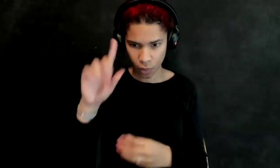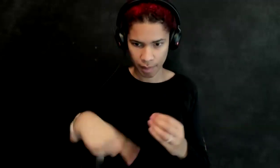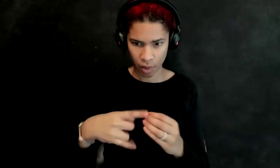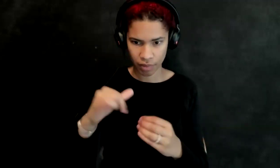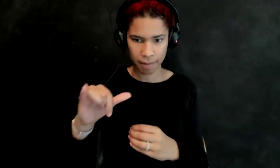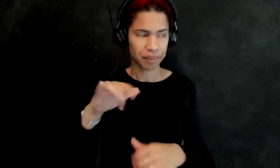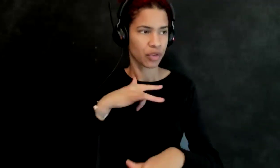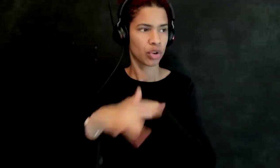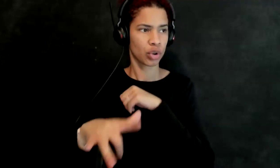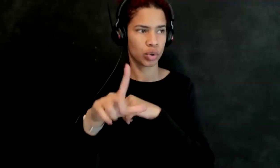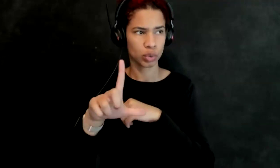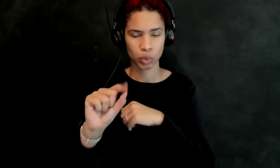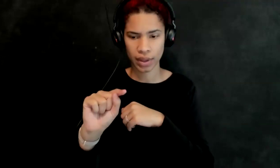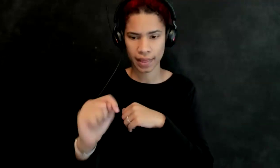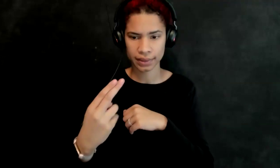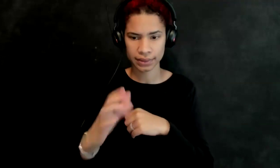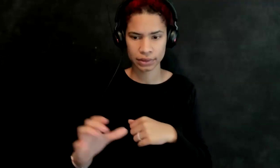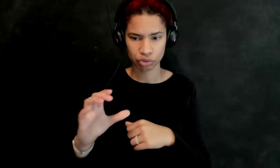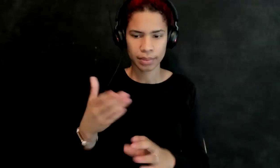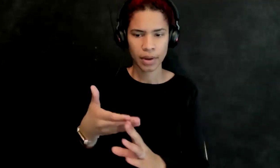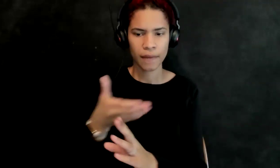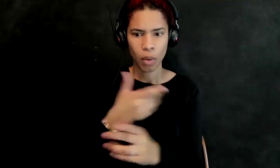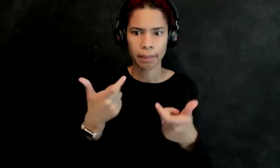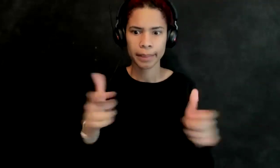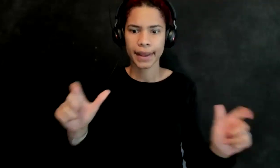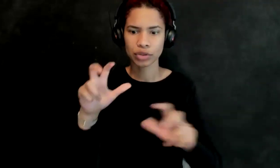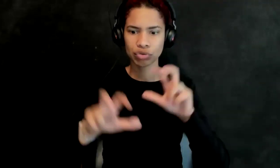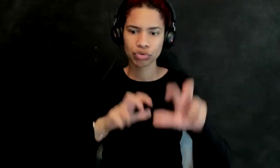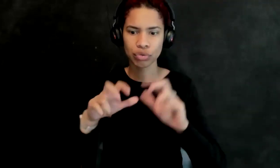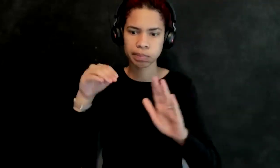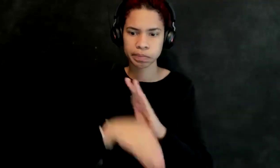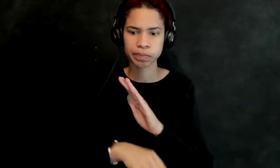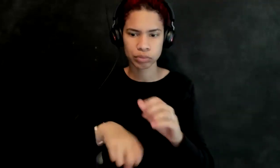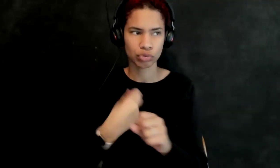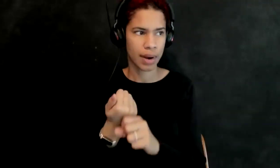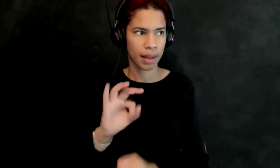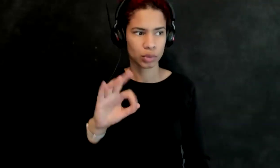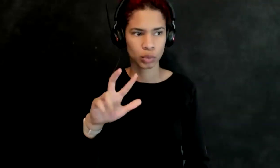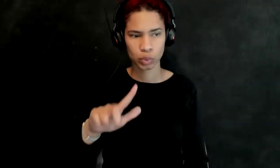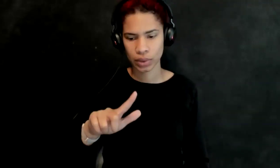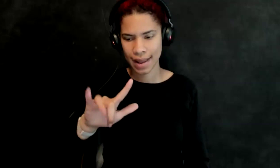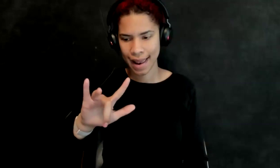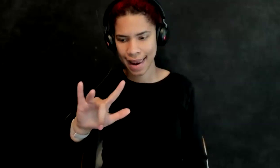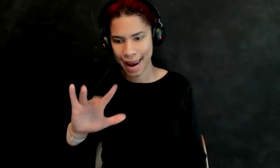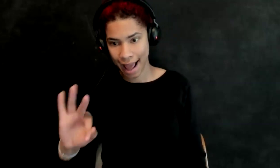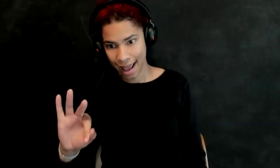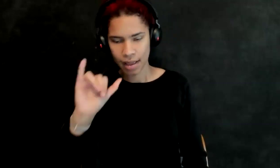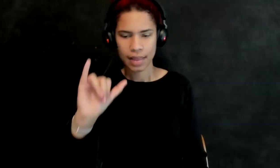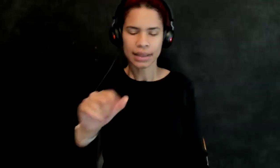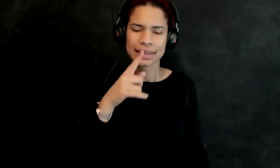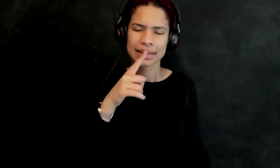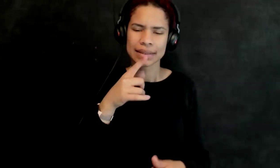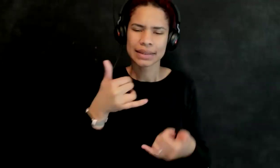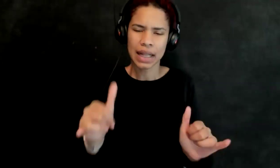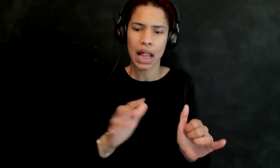century, shortly before the big stock market crash of 1929. Now, it still sort of officially was over at